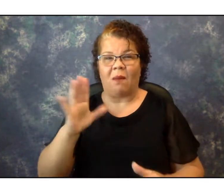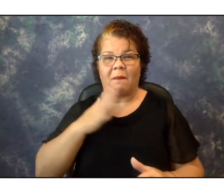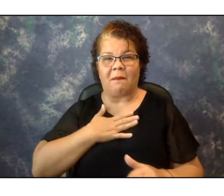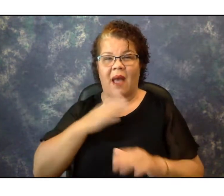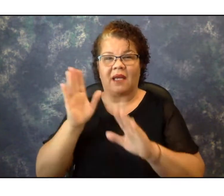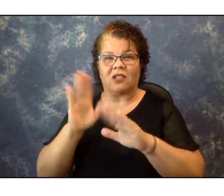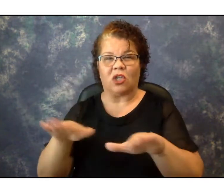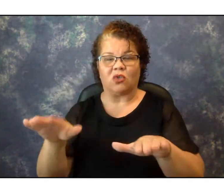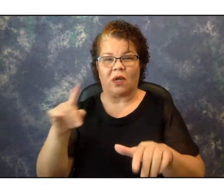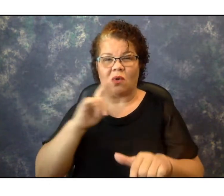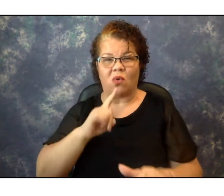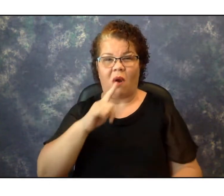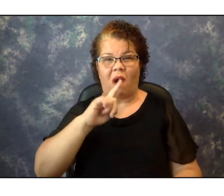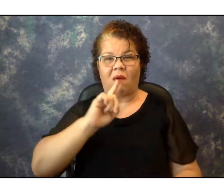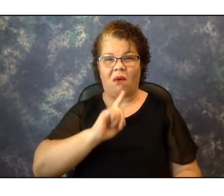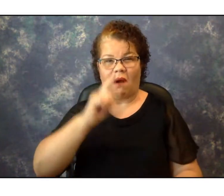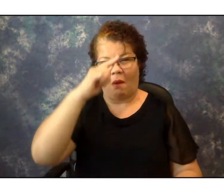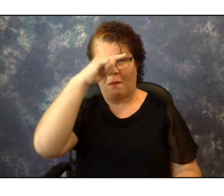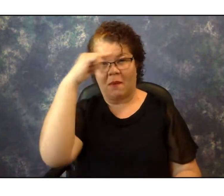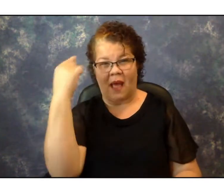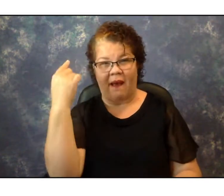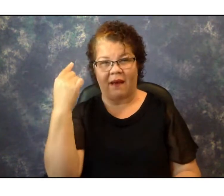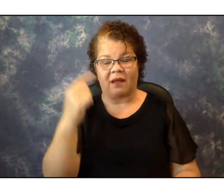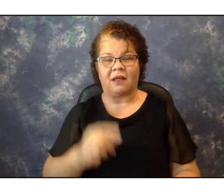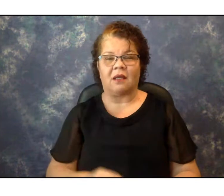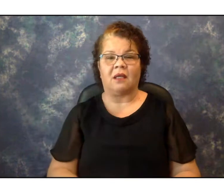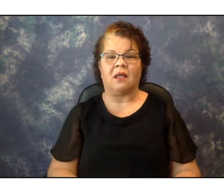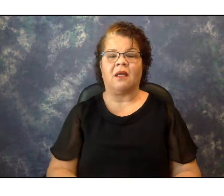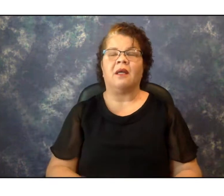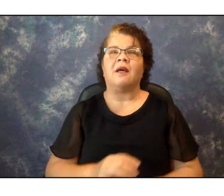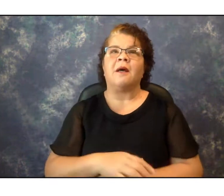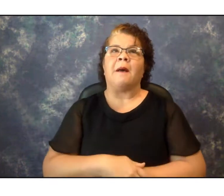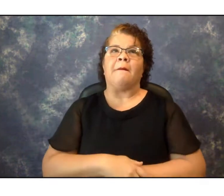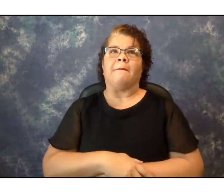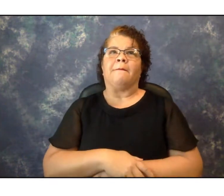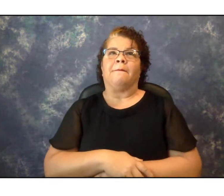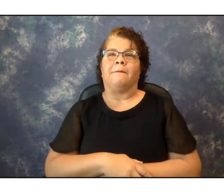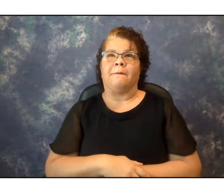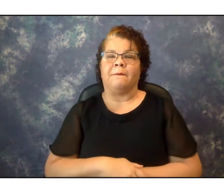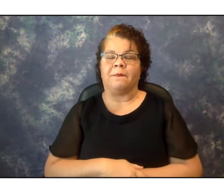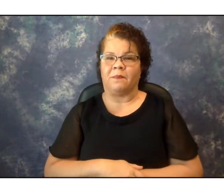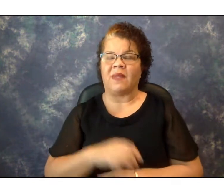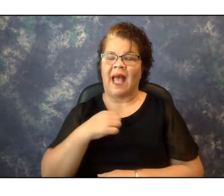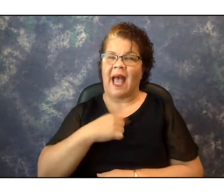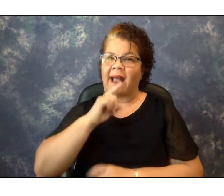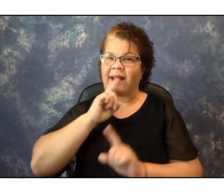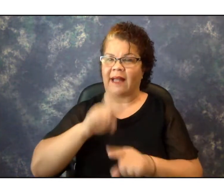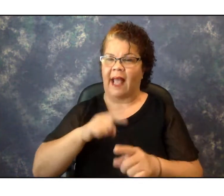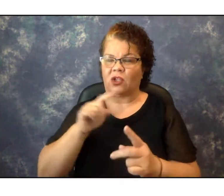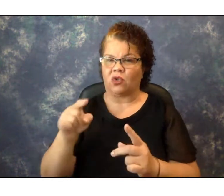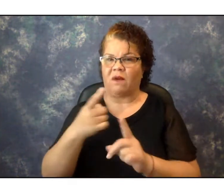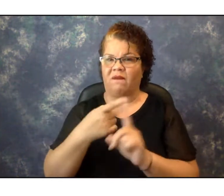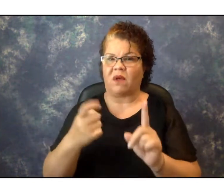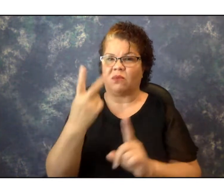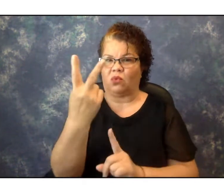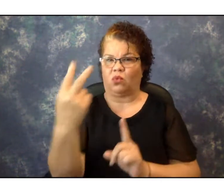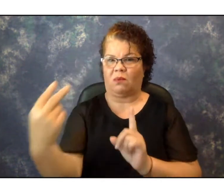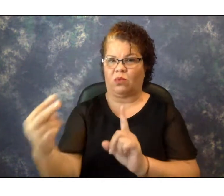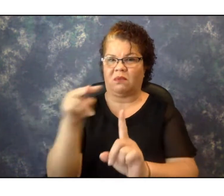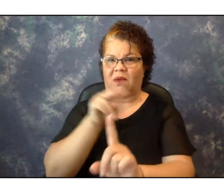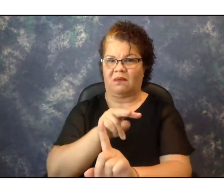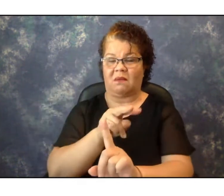answer this question as a mother, and I can answer it as a historian, and I'll try to do both. Um, you